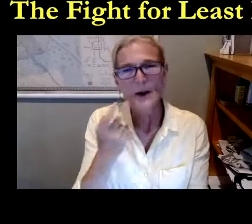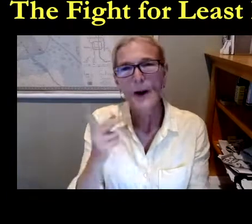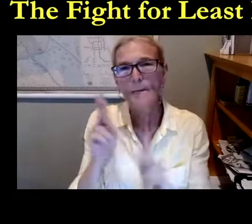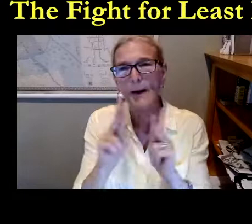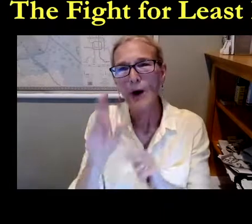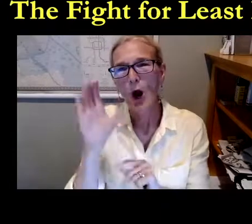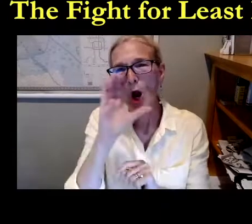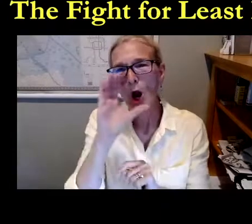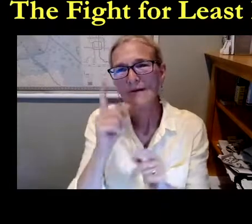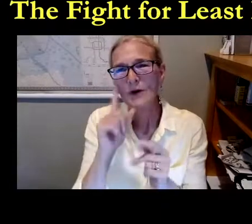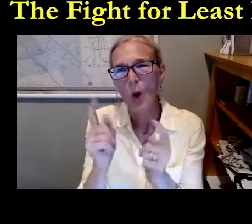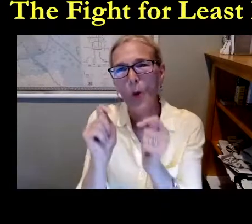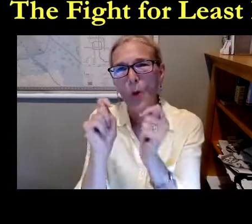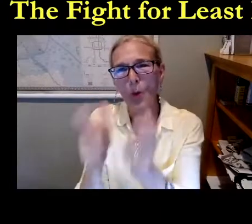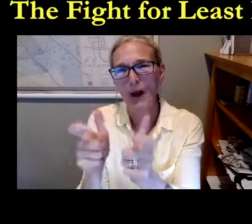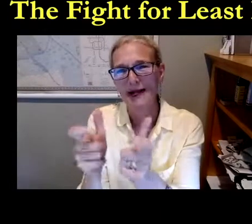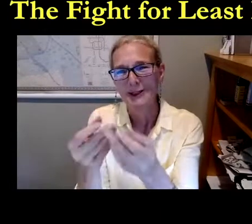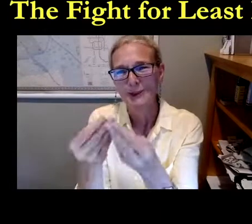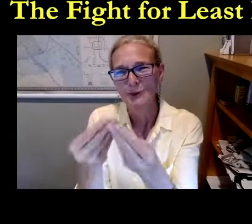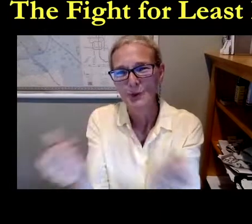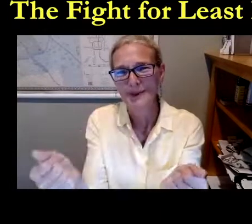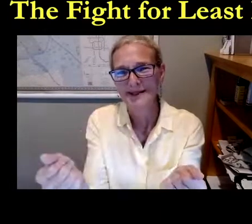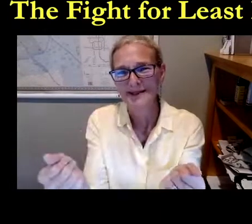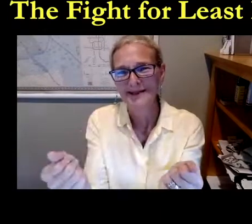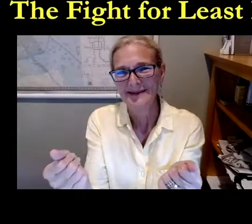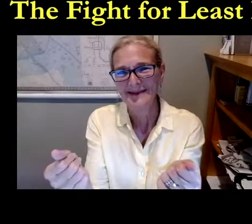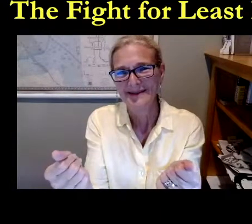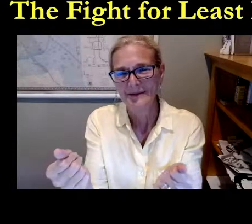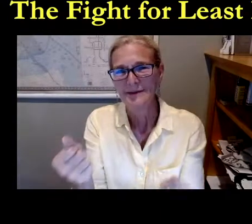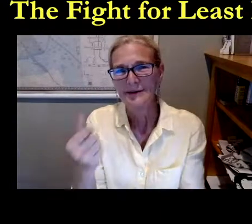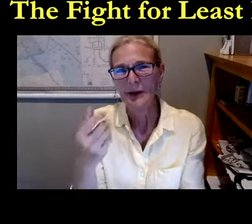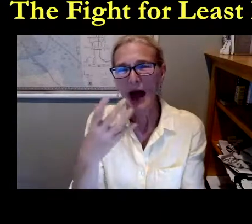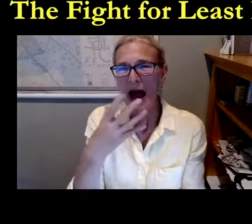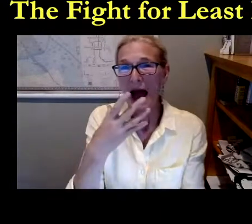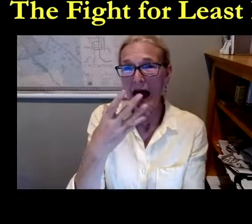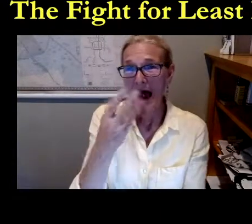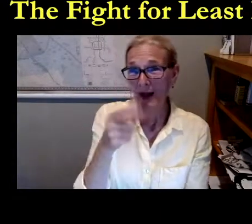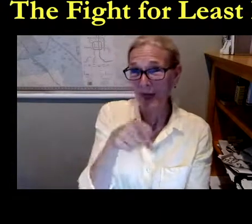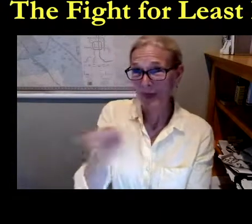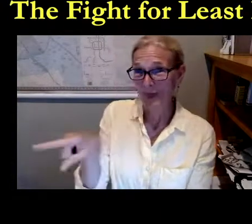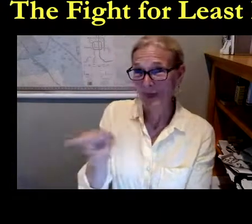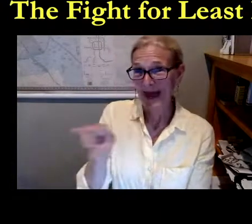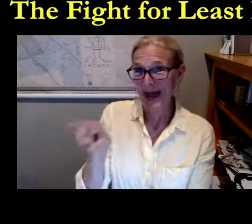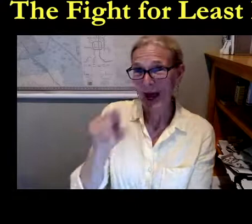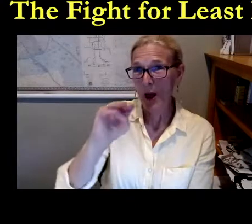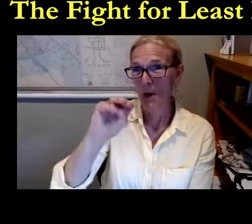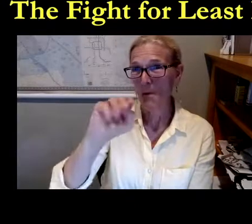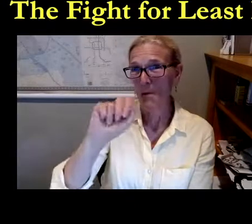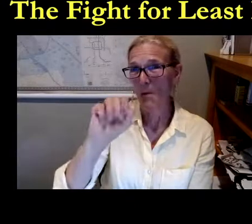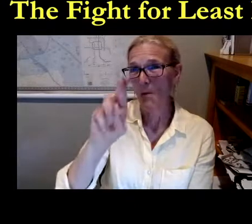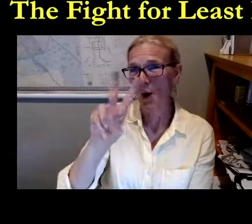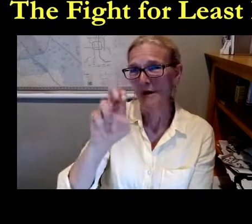Marla said, I've had some discussions with people lately. People are looking for quick solutions.